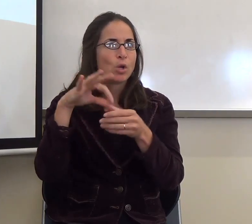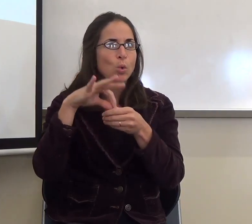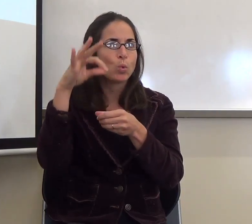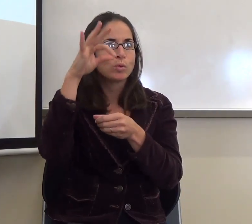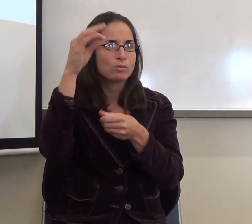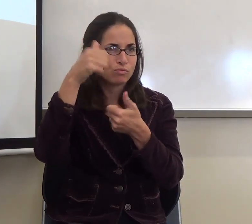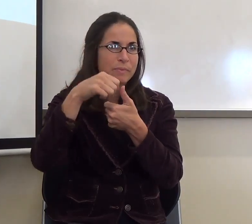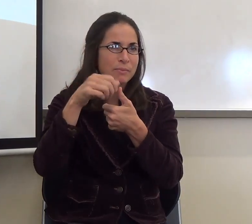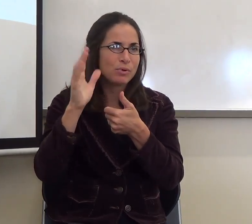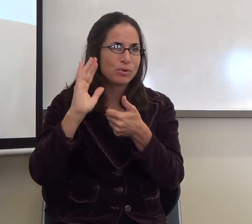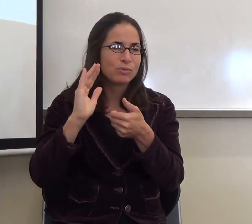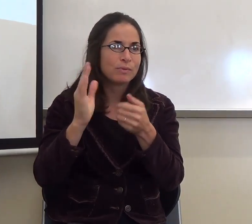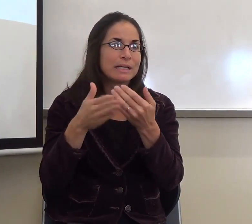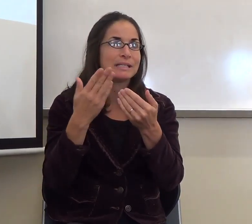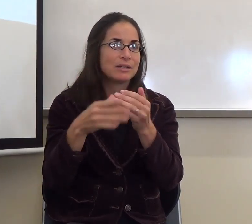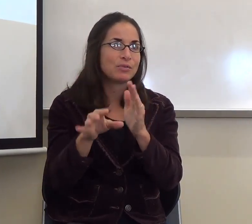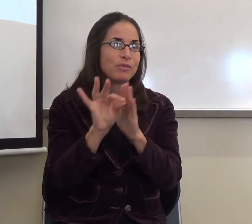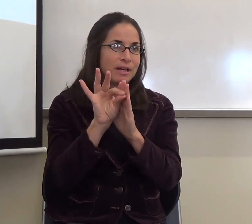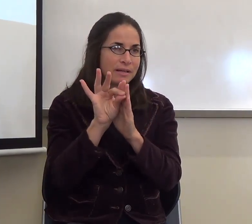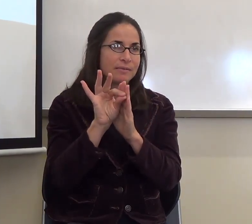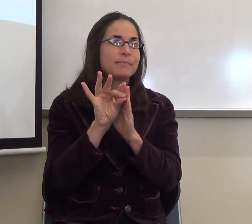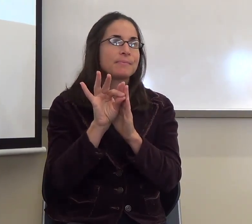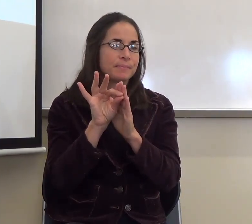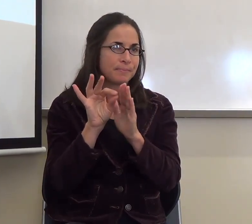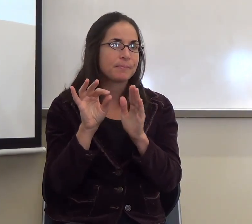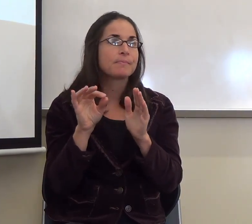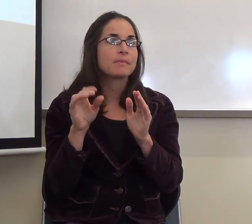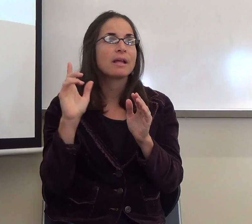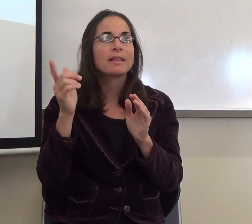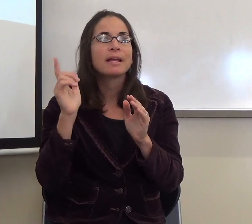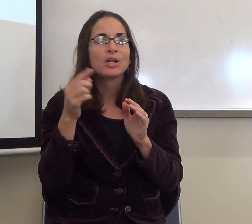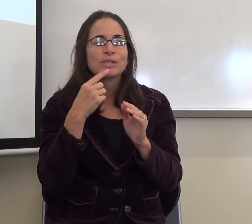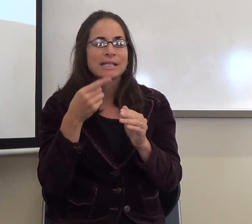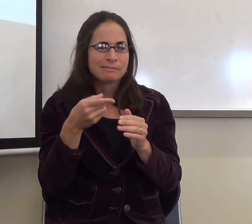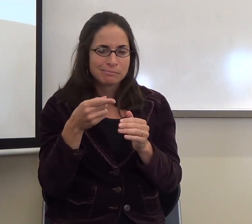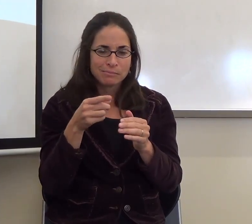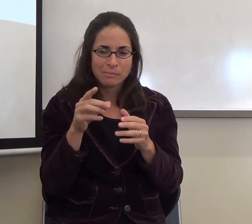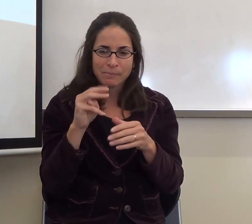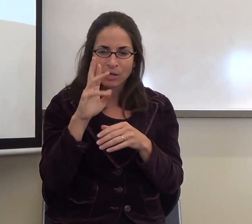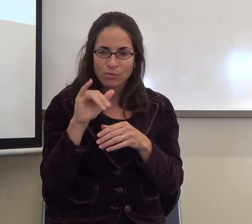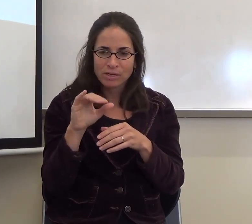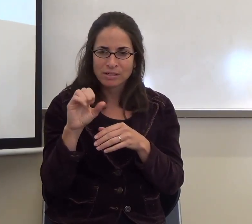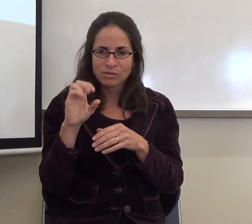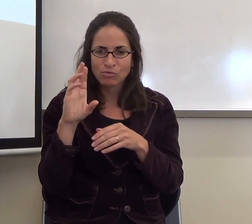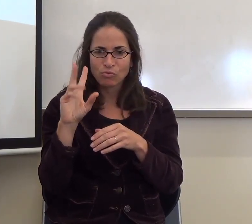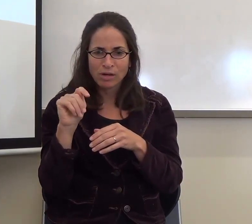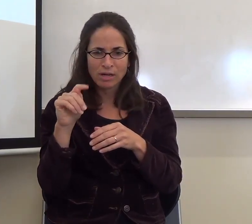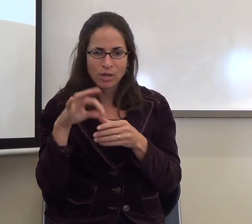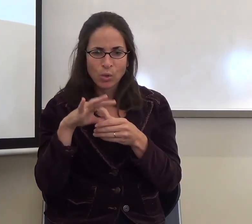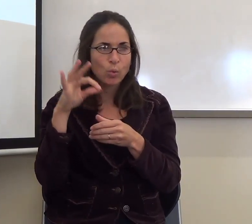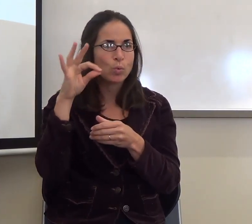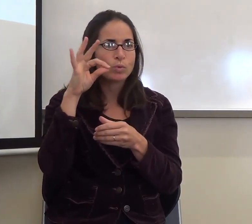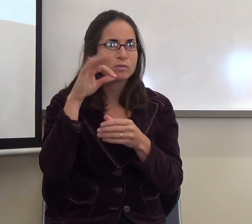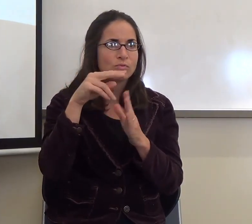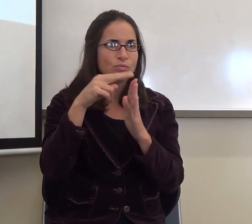real easy to get the topic mixed up. Then you go back and say, what is this telling me about Mary Surratt's ghosts? And you realize it's